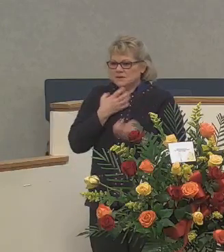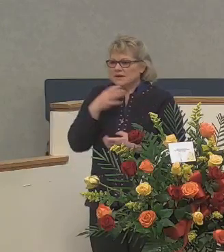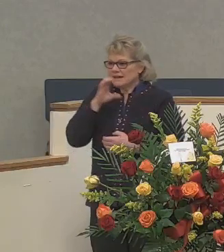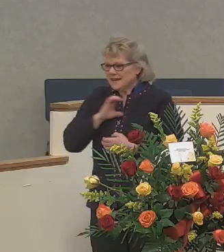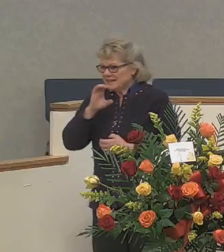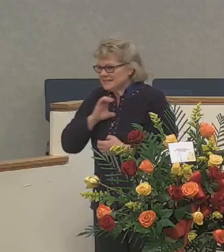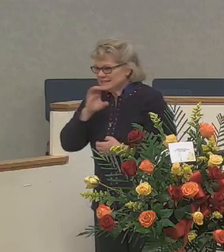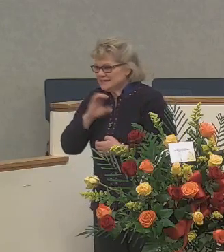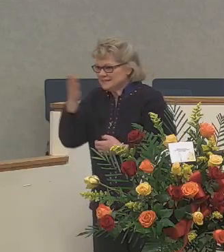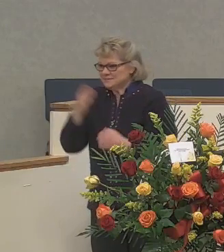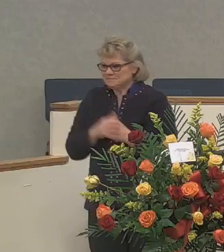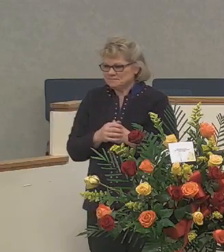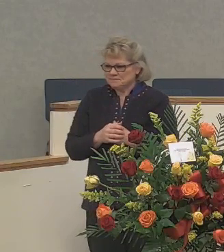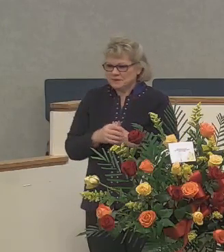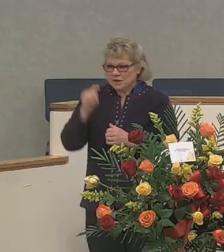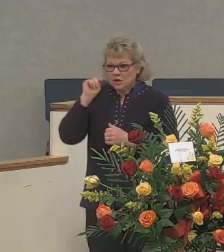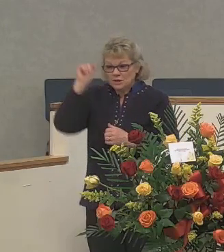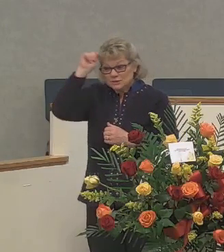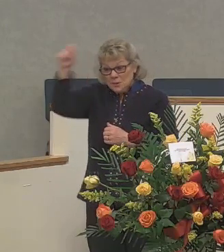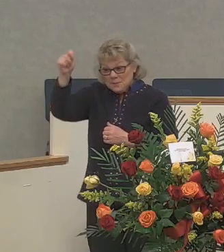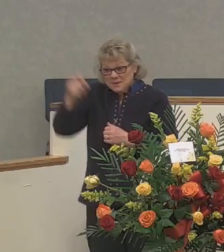Cassidy, Toby,